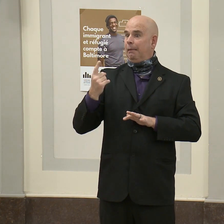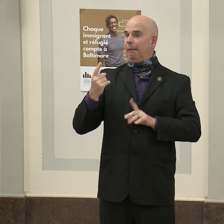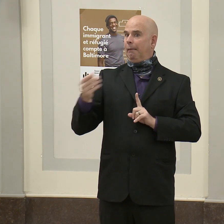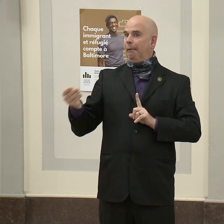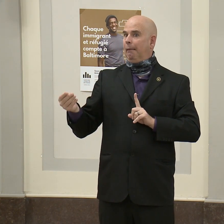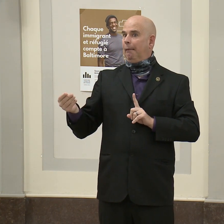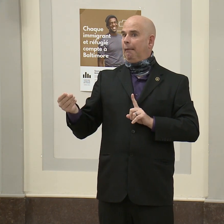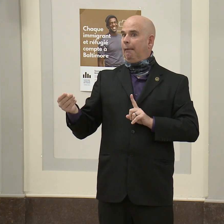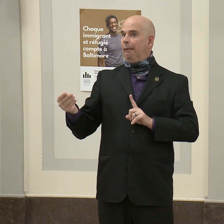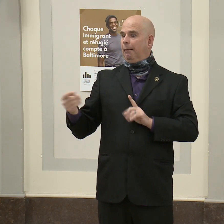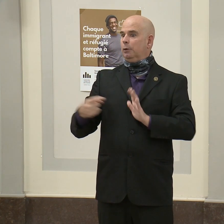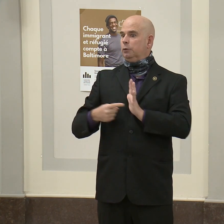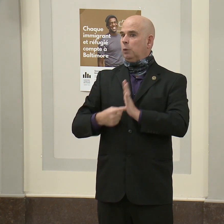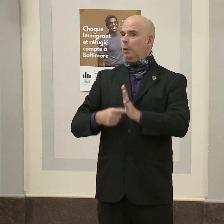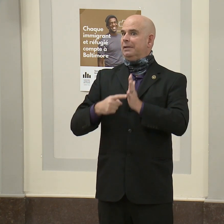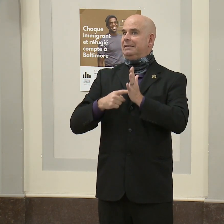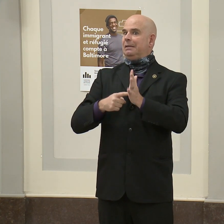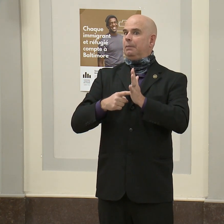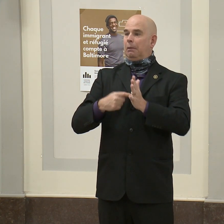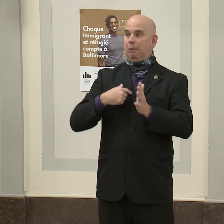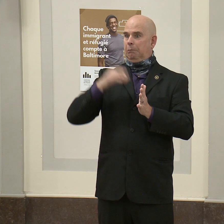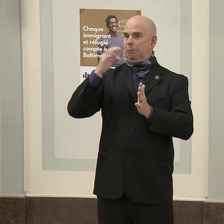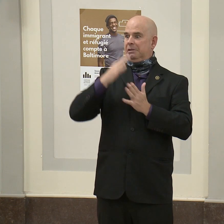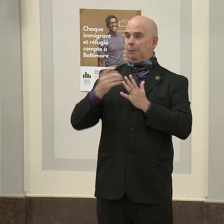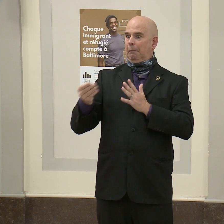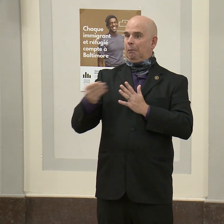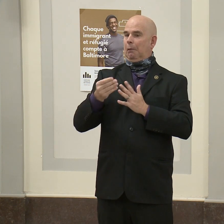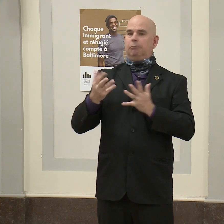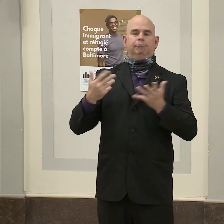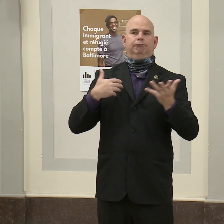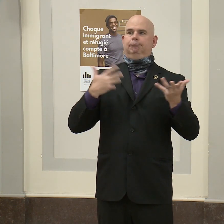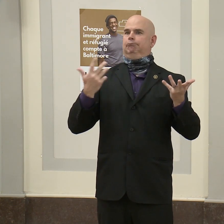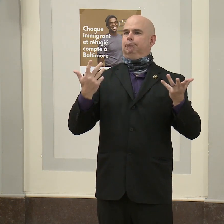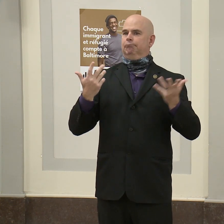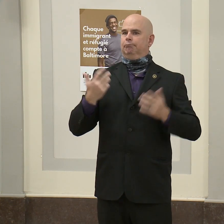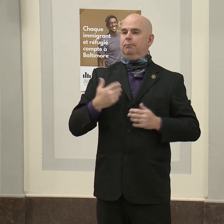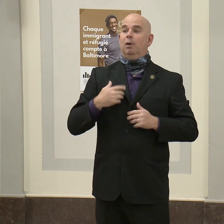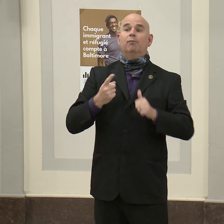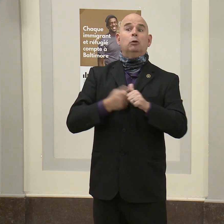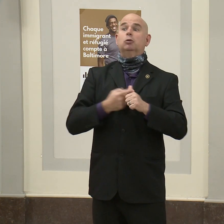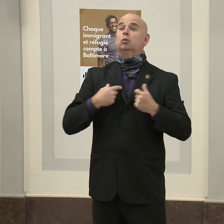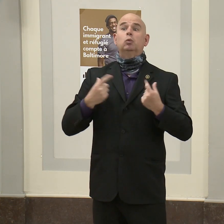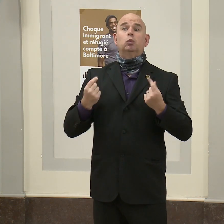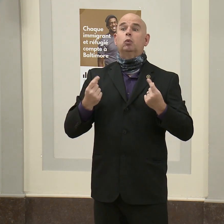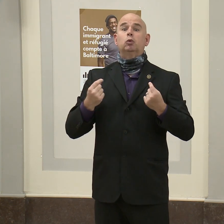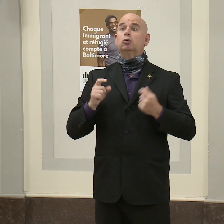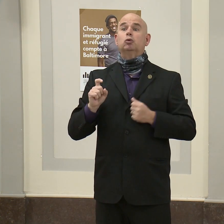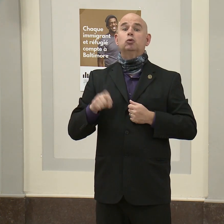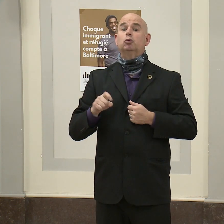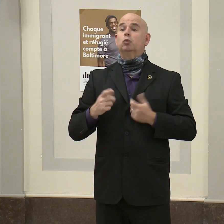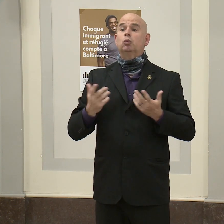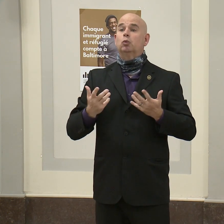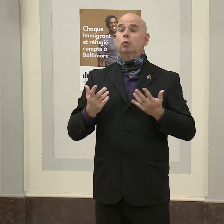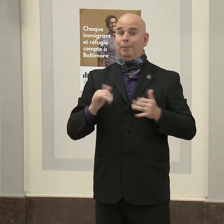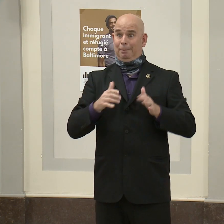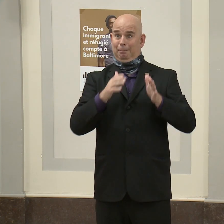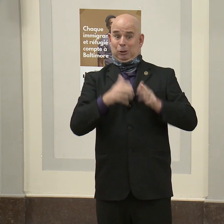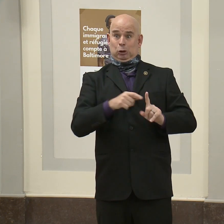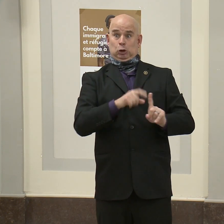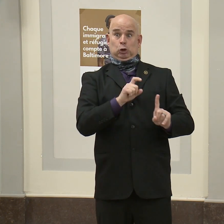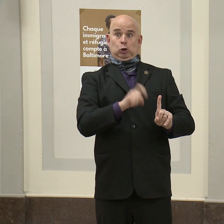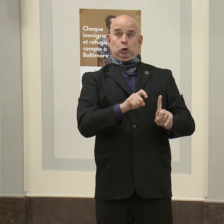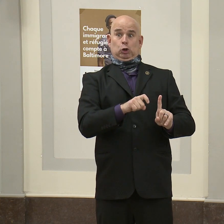showing symptoms. The first thing that the president and his staff should have done was to notify our health